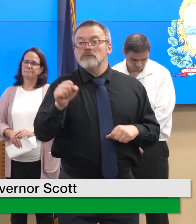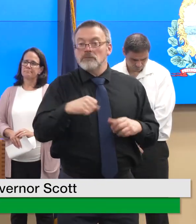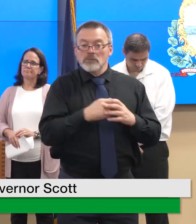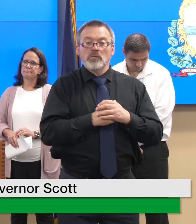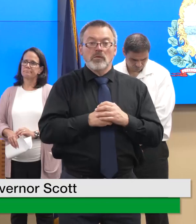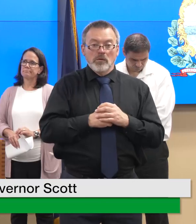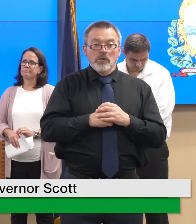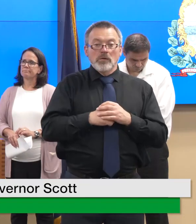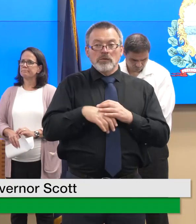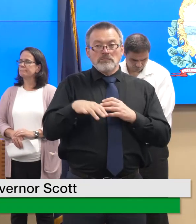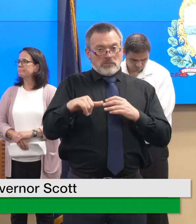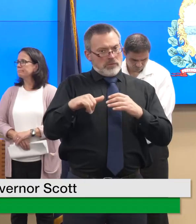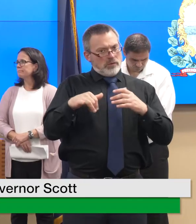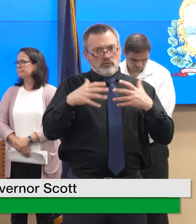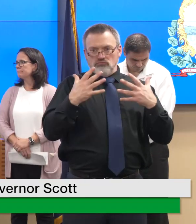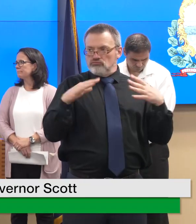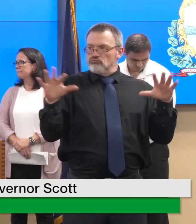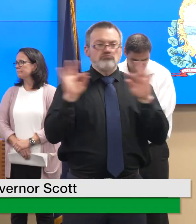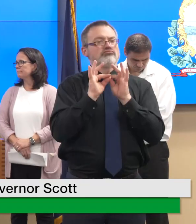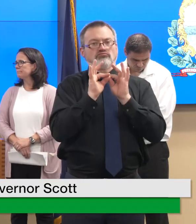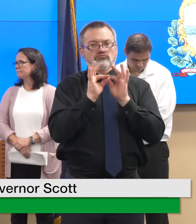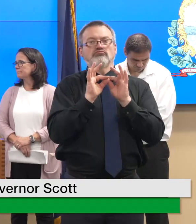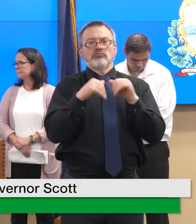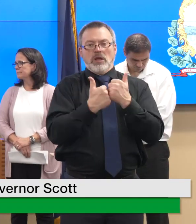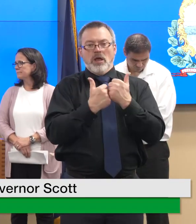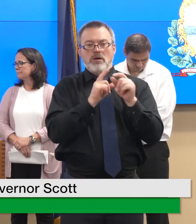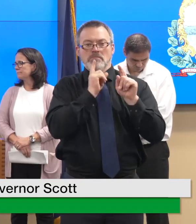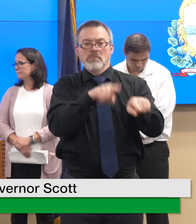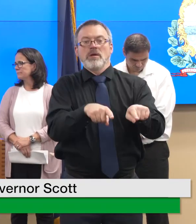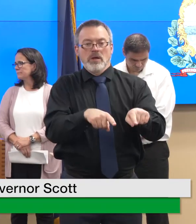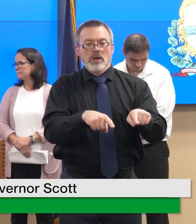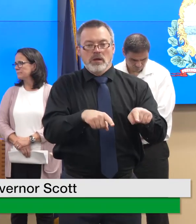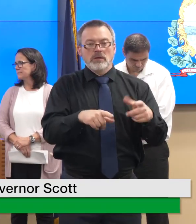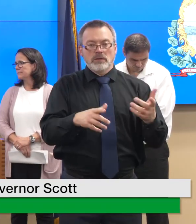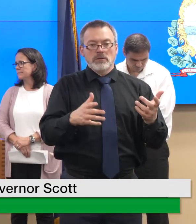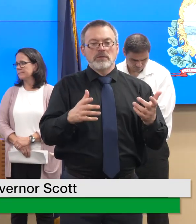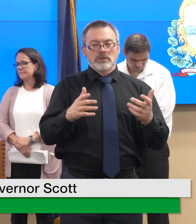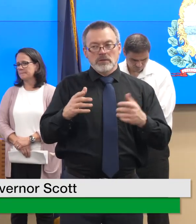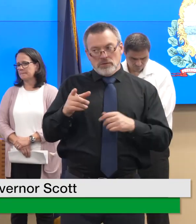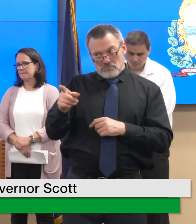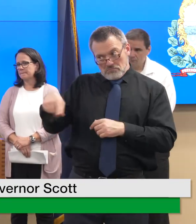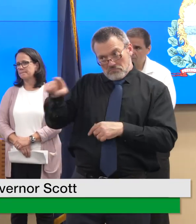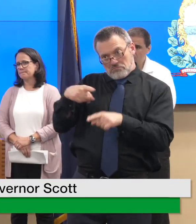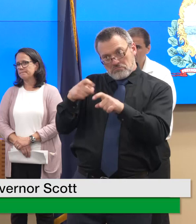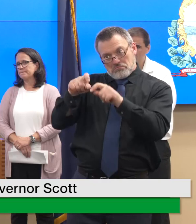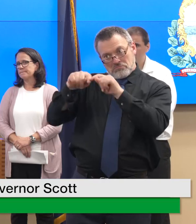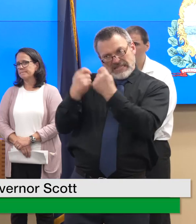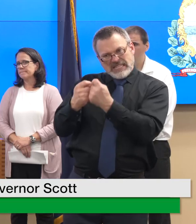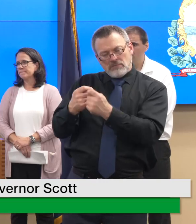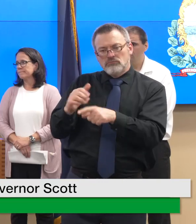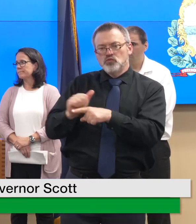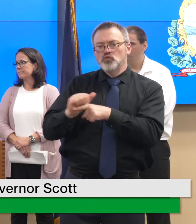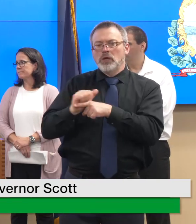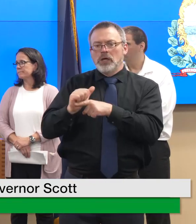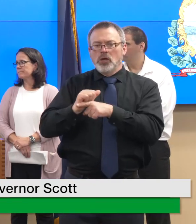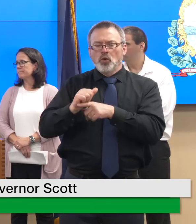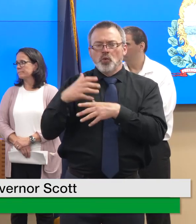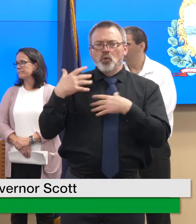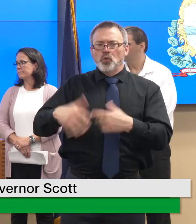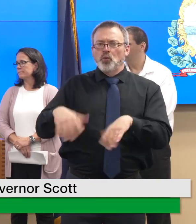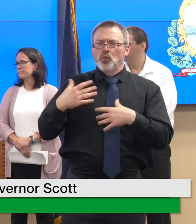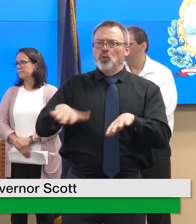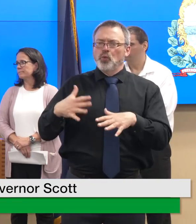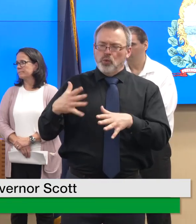So it's just one of those things where they train for that. They're very good at that,